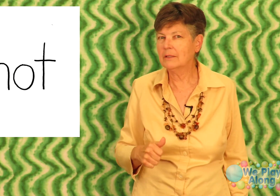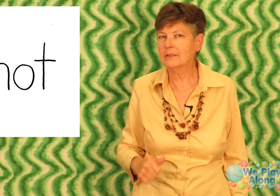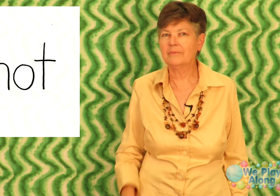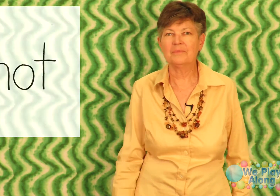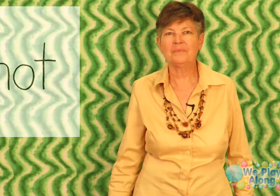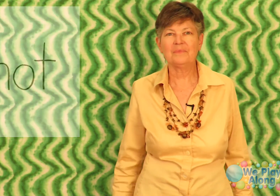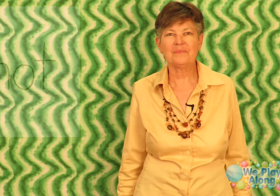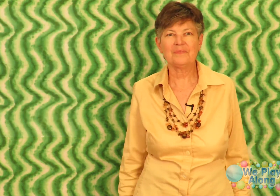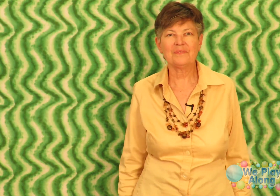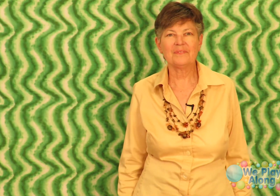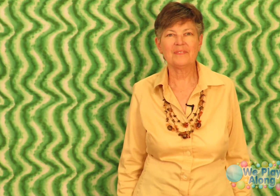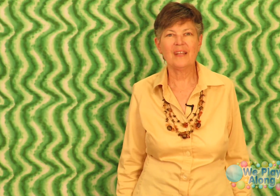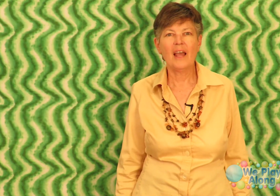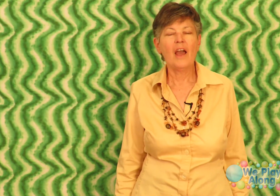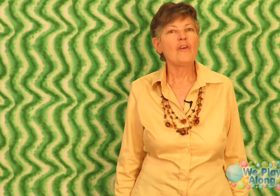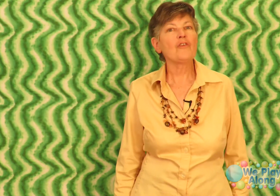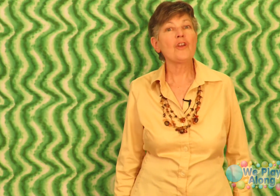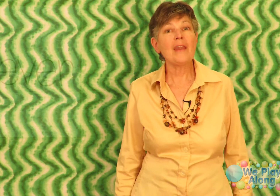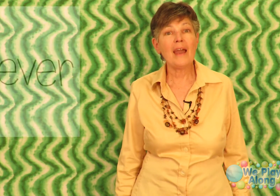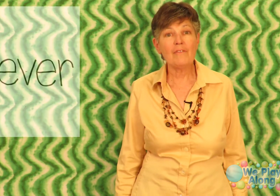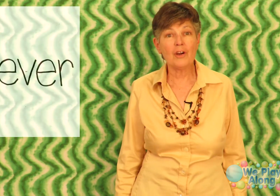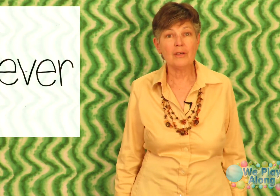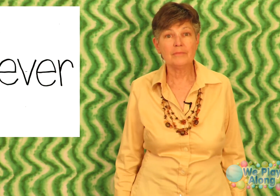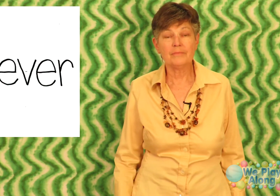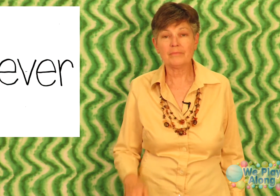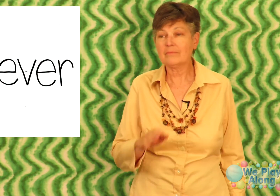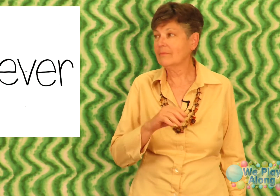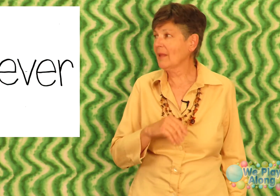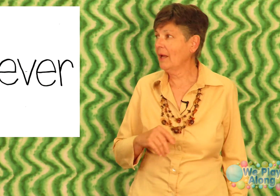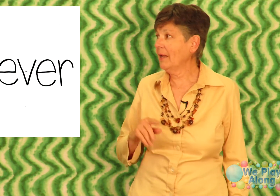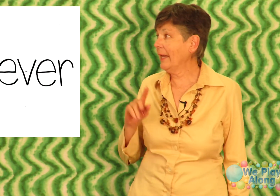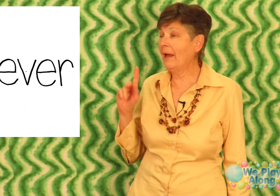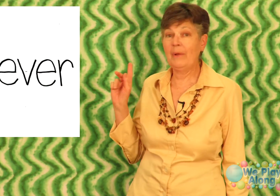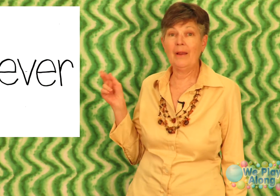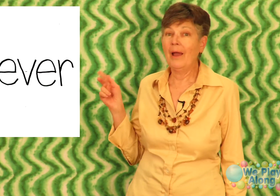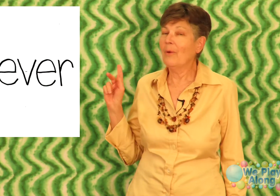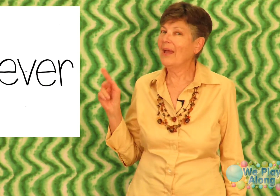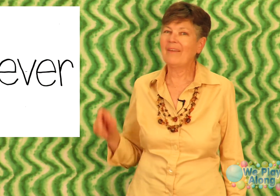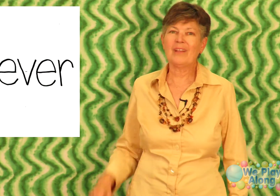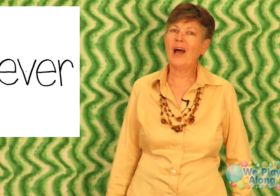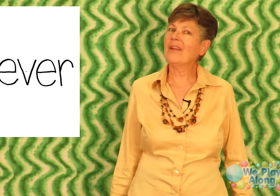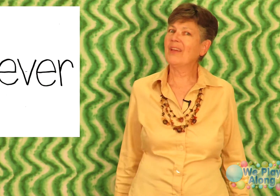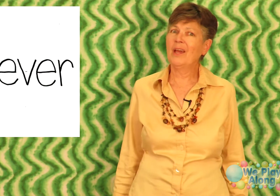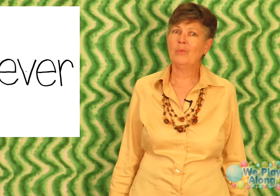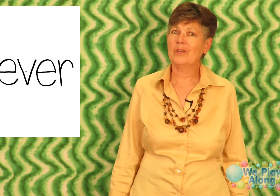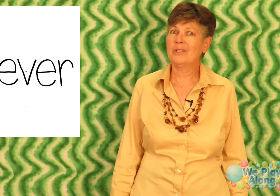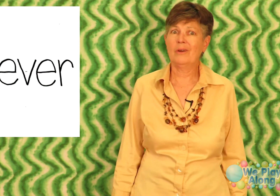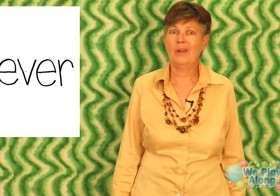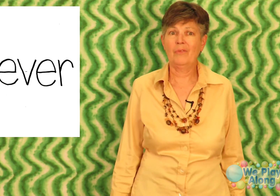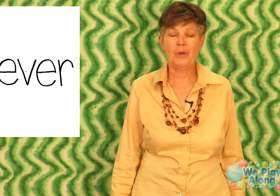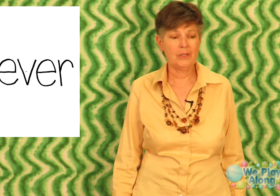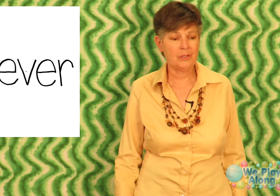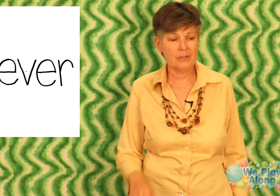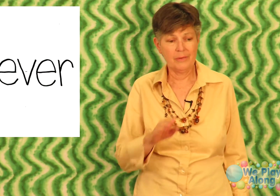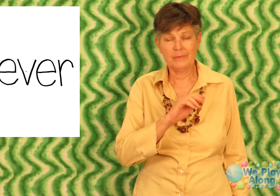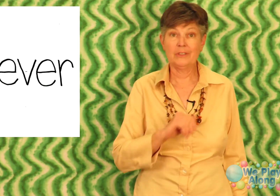no. For never, and again, we have a lot of N words that don't have pictures,